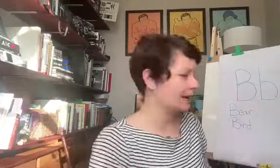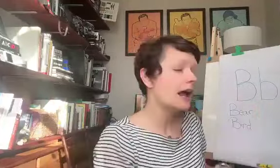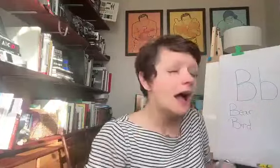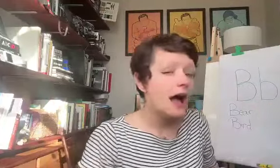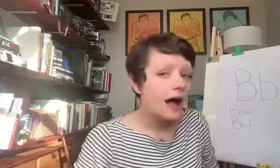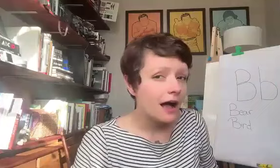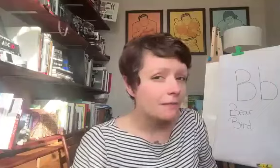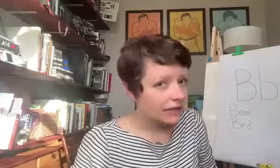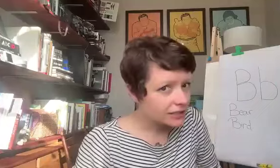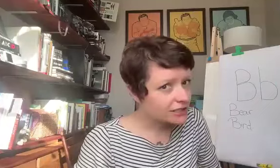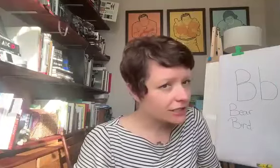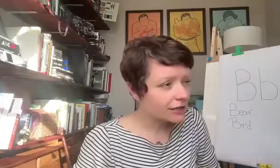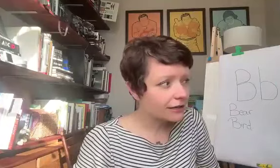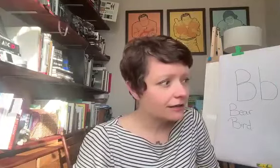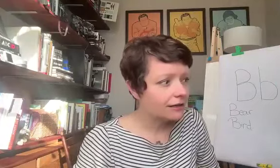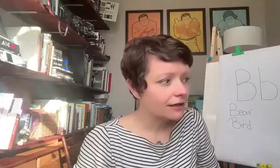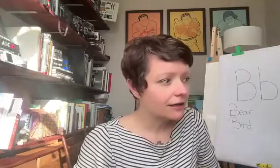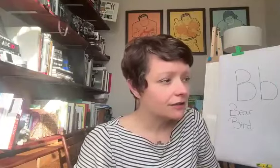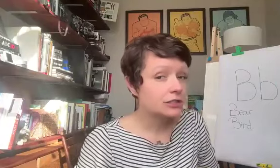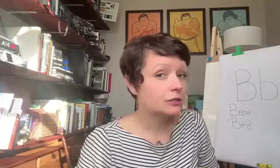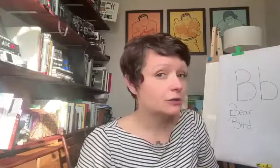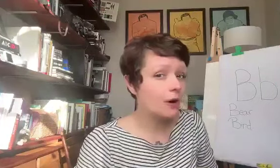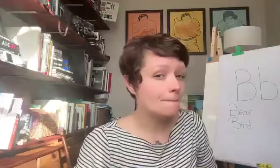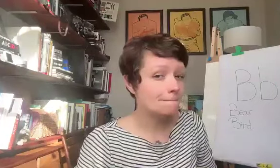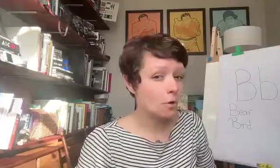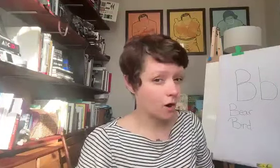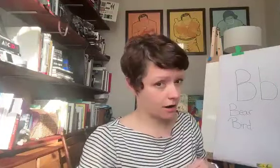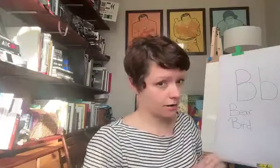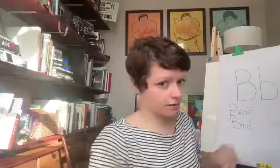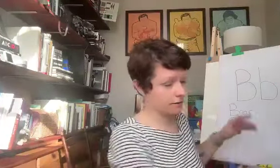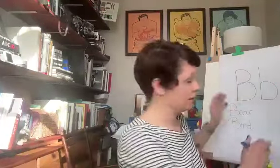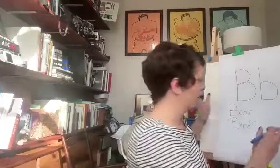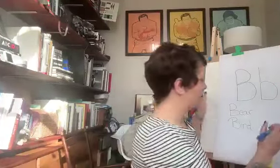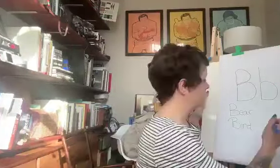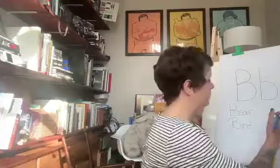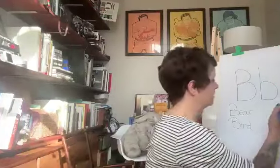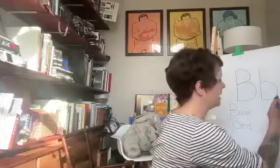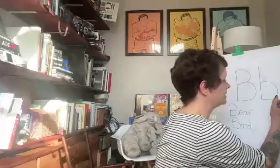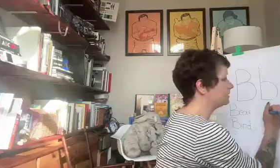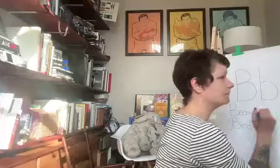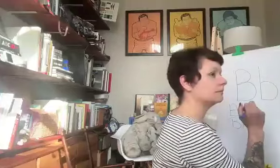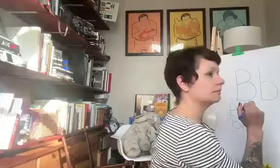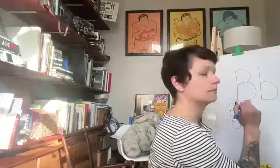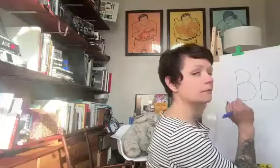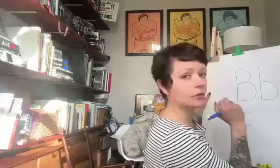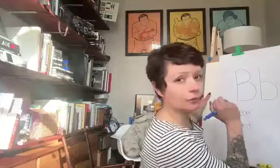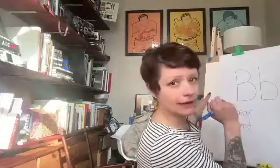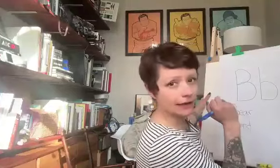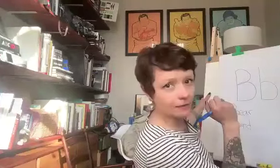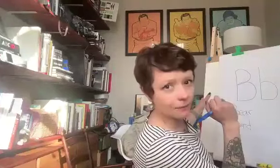it. Let's just learn two more. Let's three